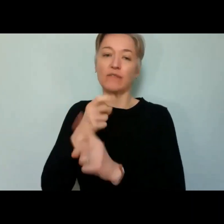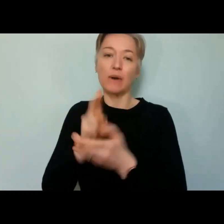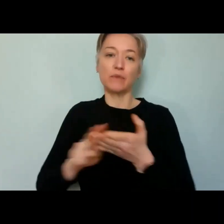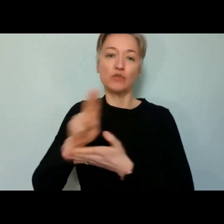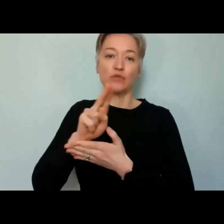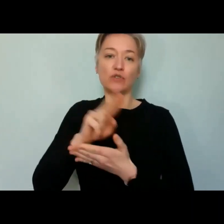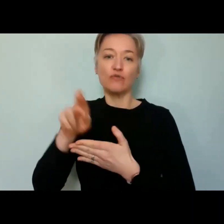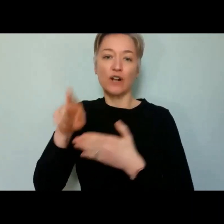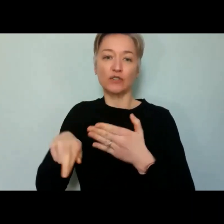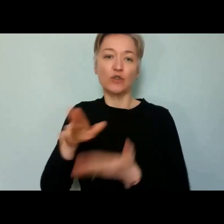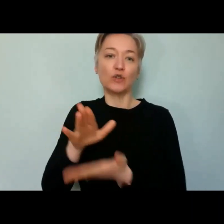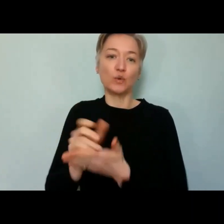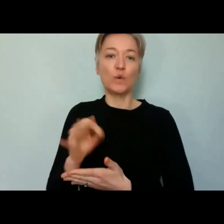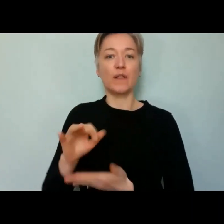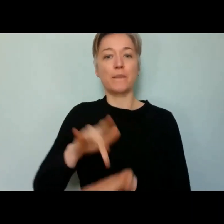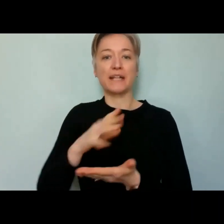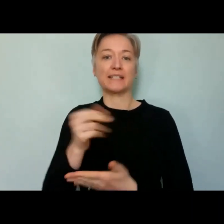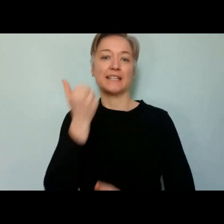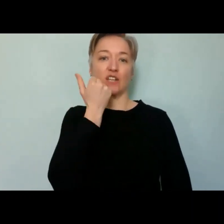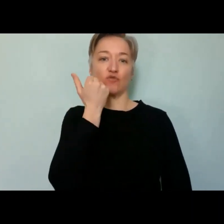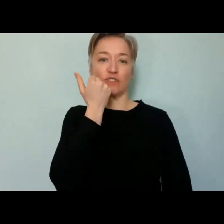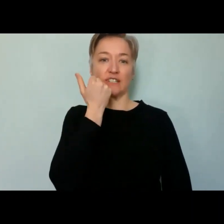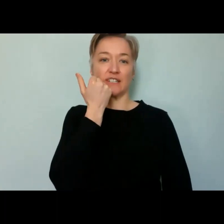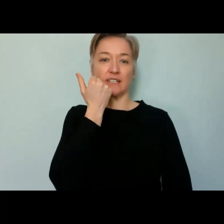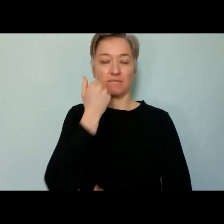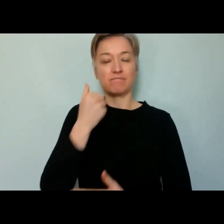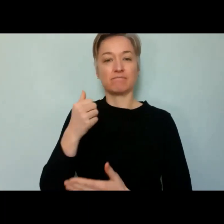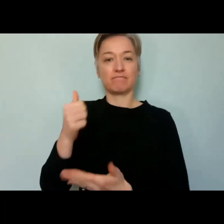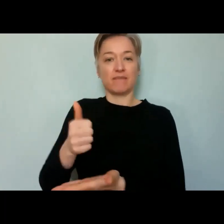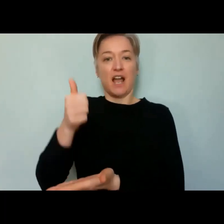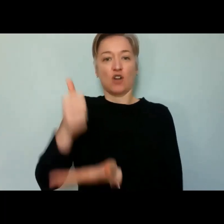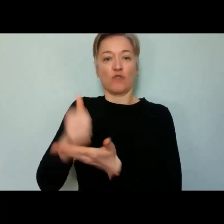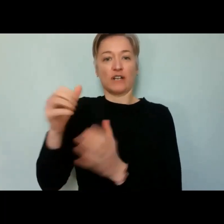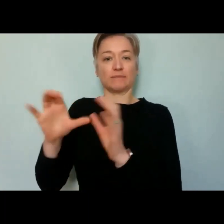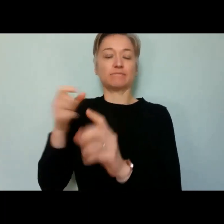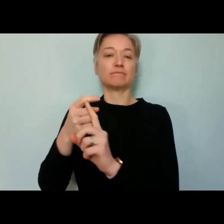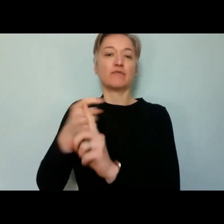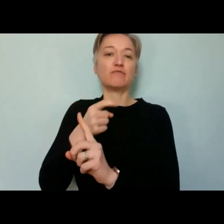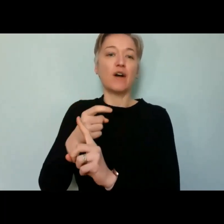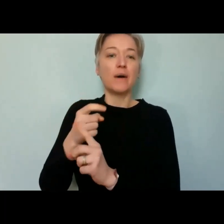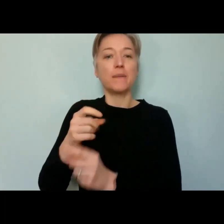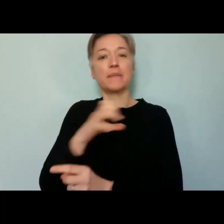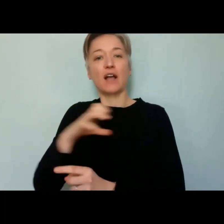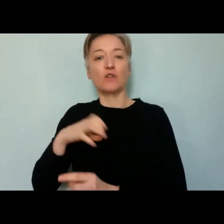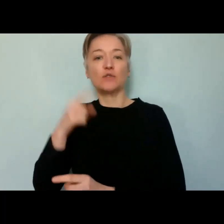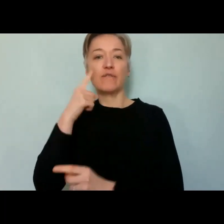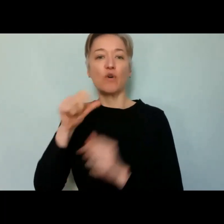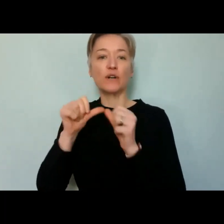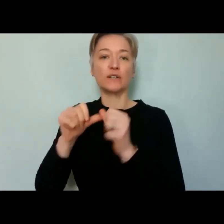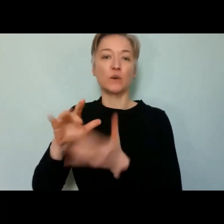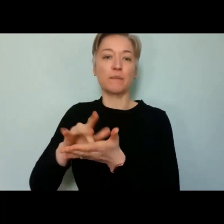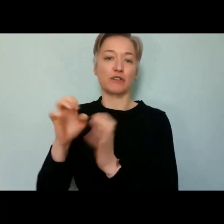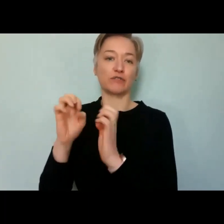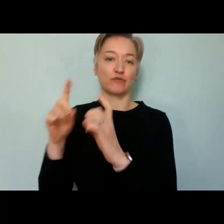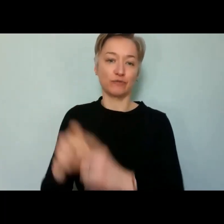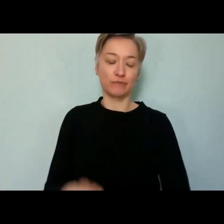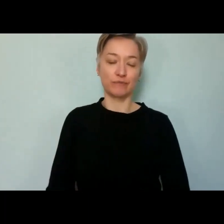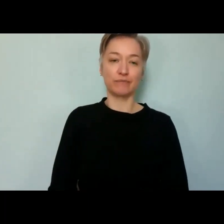of Medicine and Dentistry, accredited by the Accreditation Council for Continuing Medical Education.